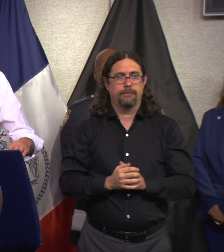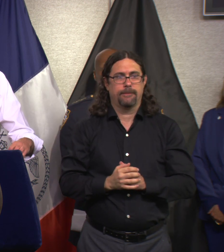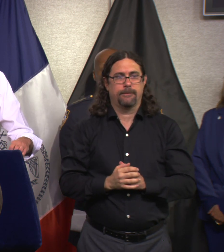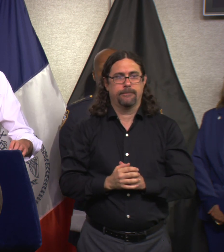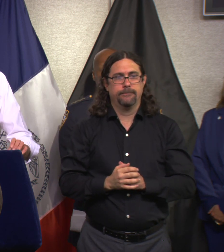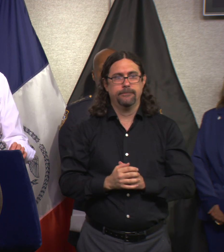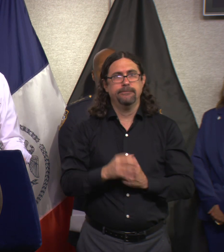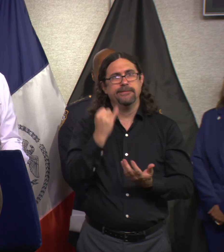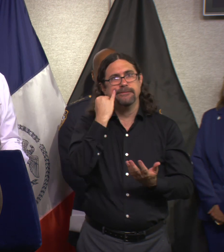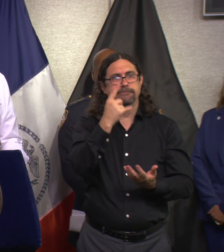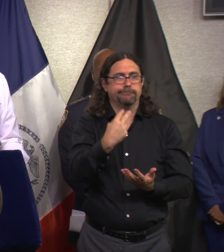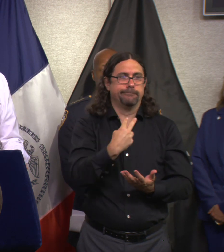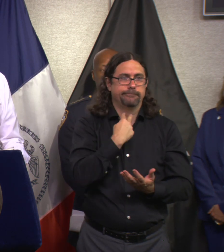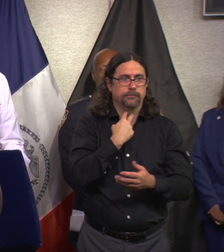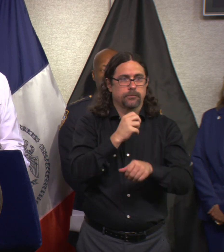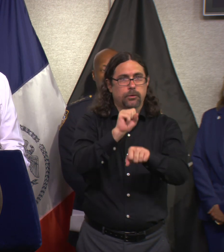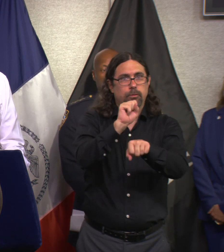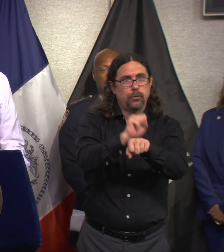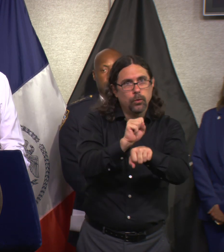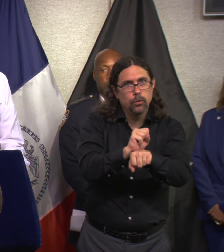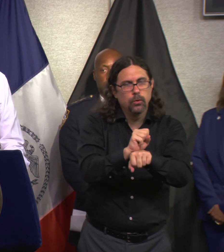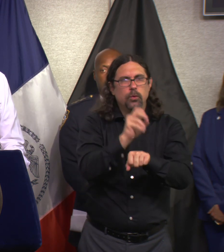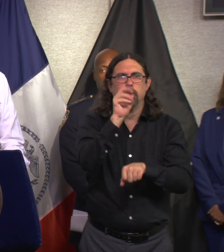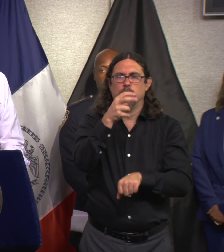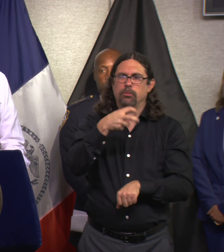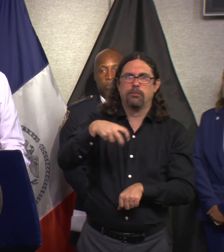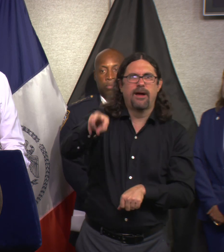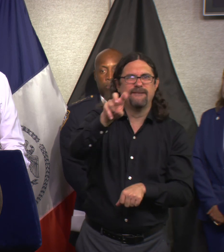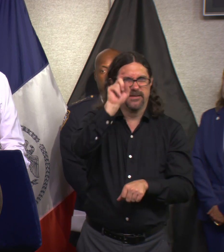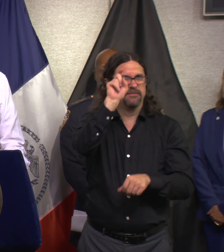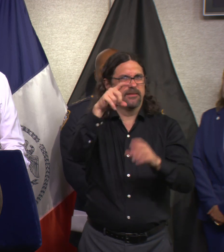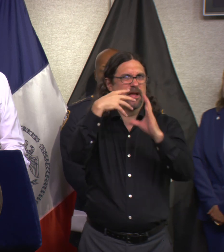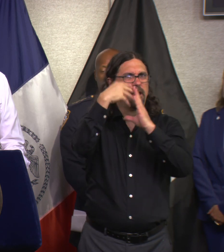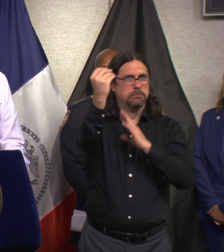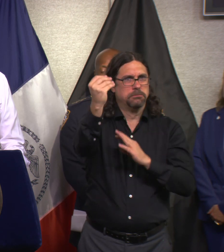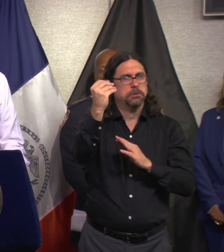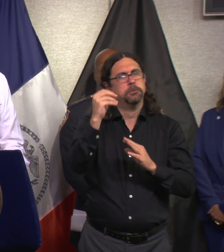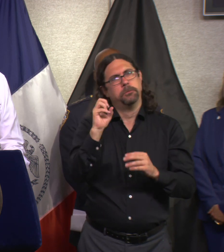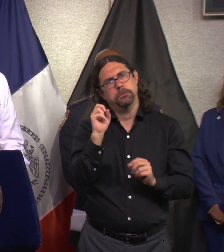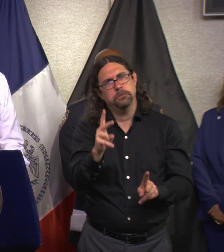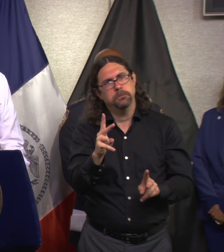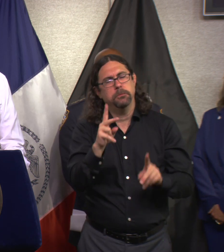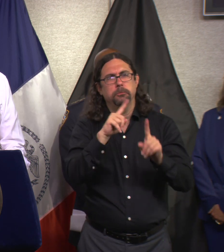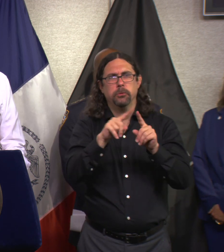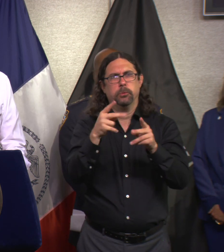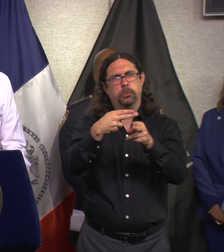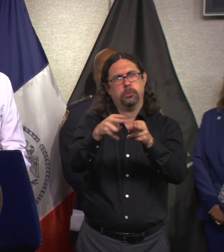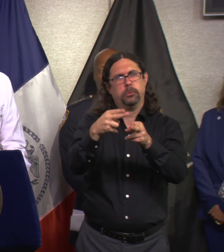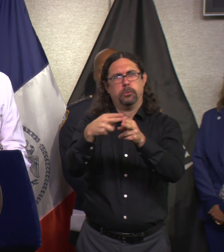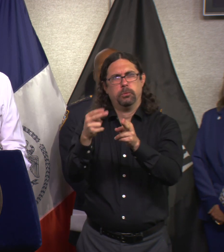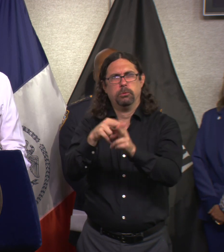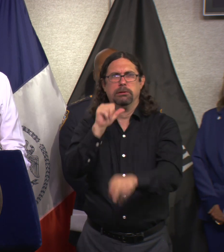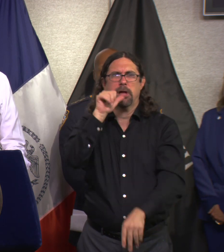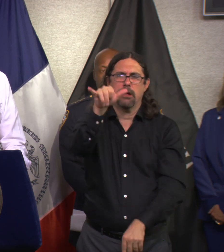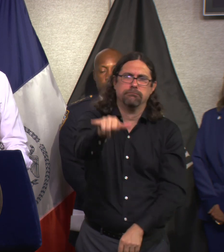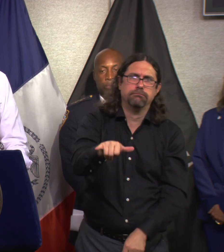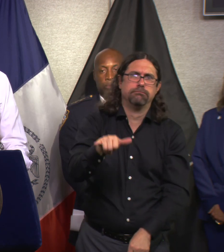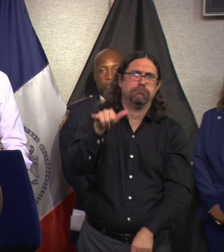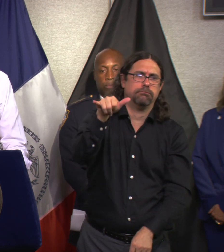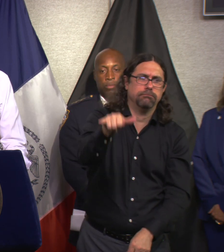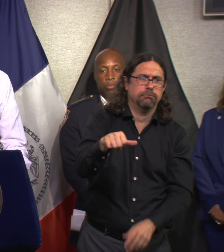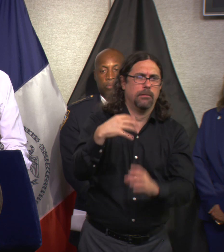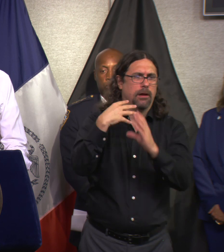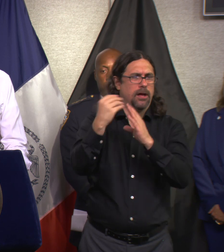time you're out in the sun, the more challenges you will face. Second, whenever possible, use air conditioning to stay